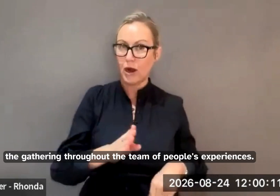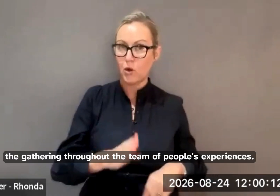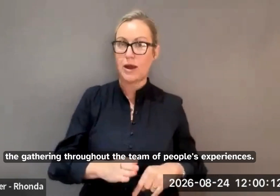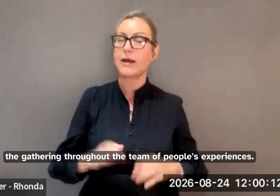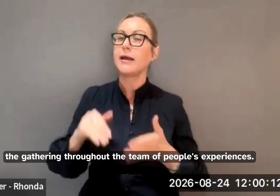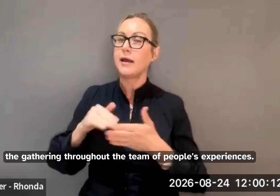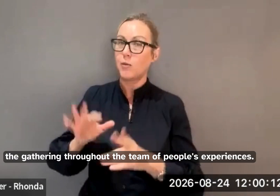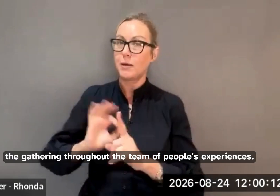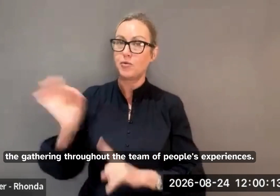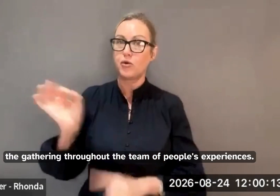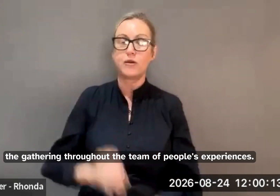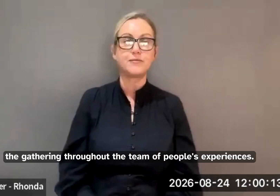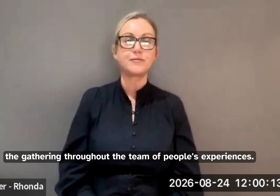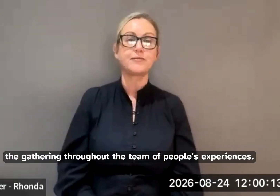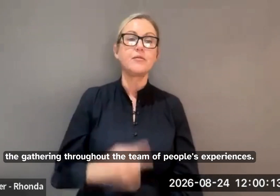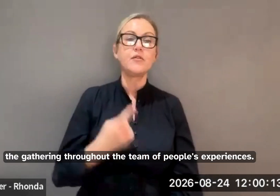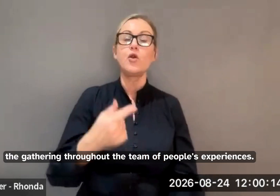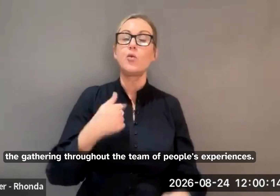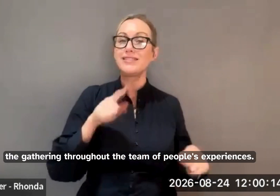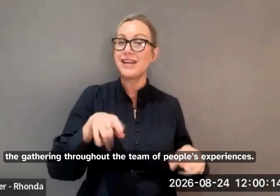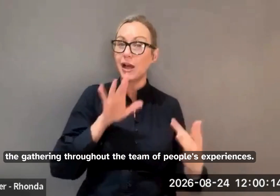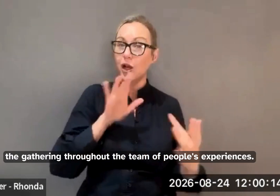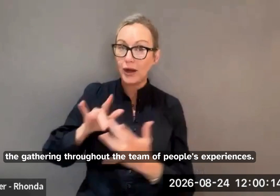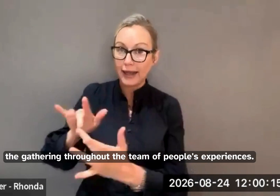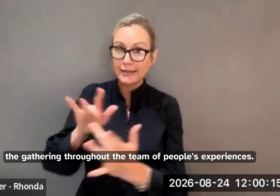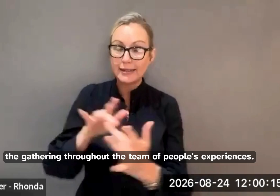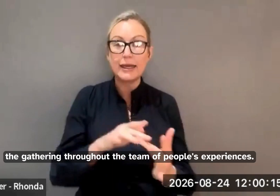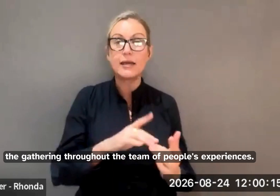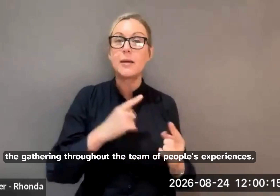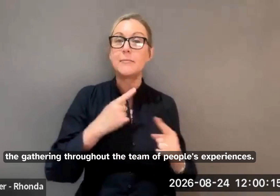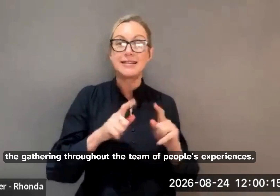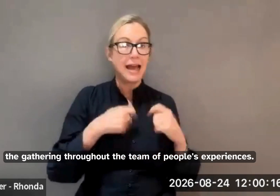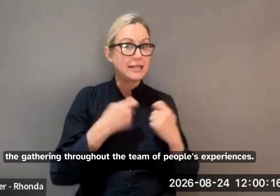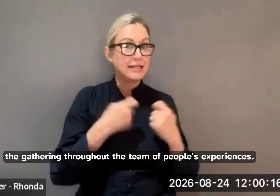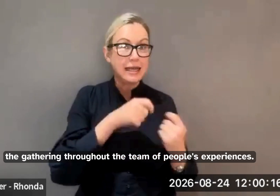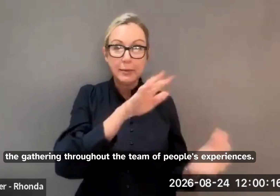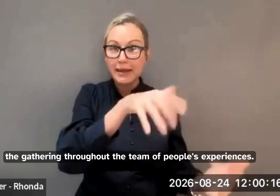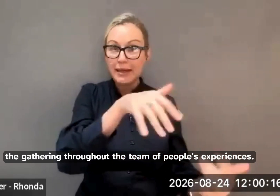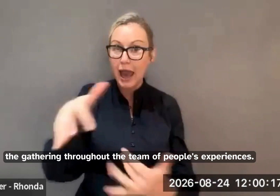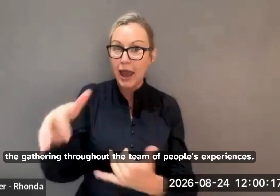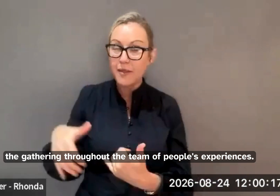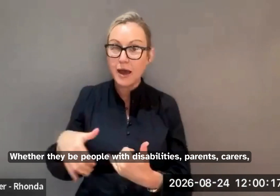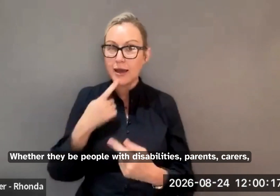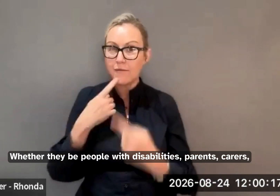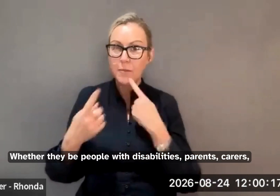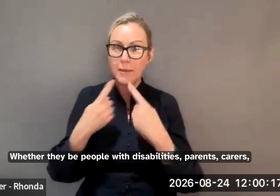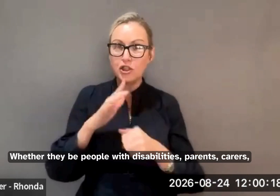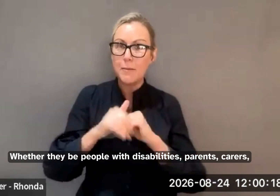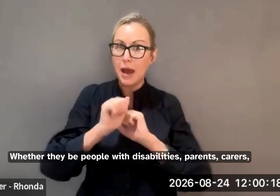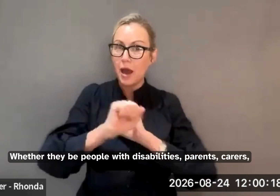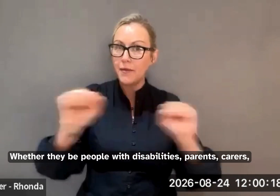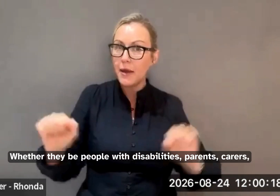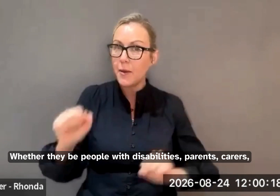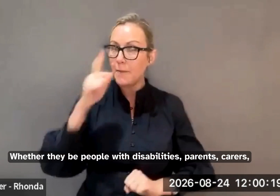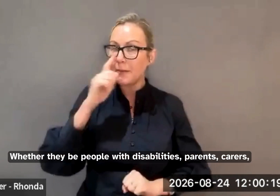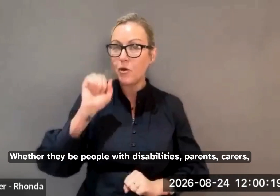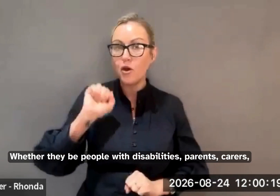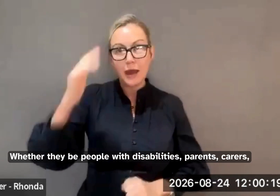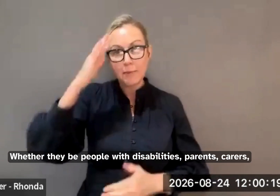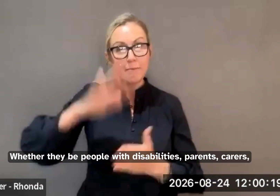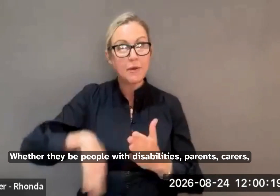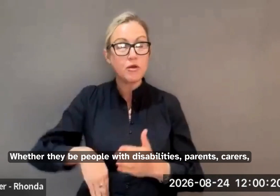connections and the gathering throughout the team of people's experiences, whether they be people